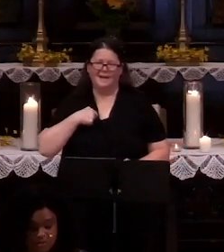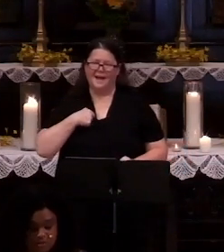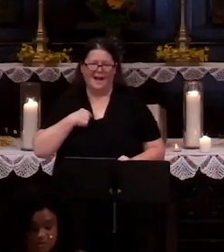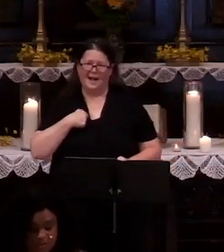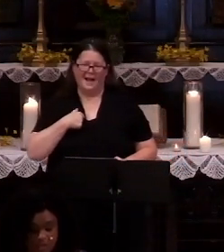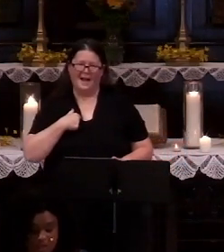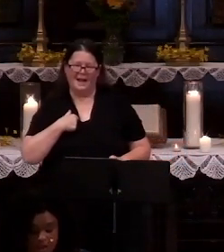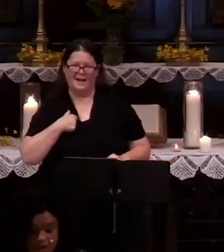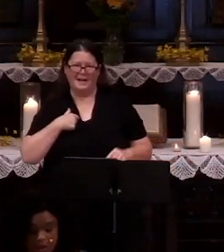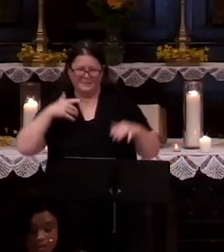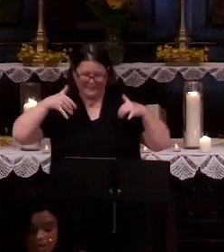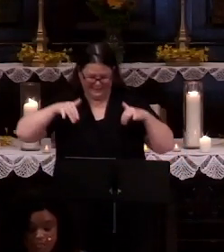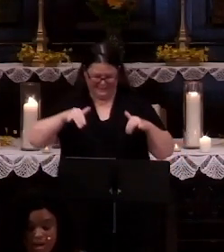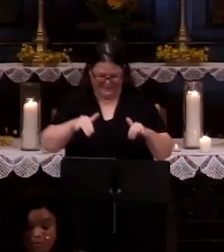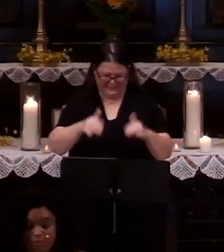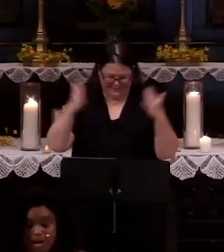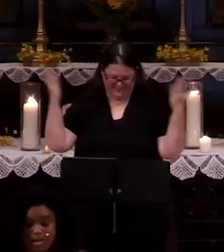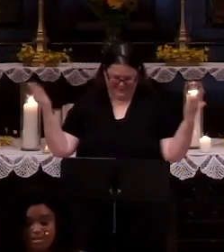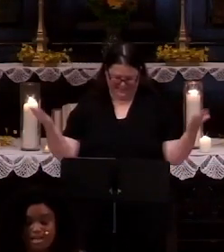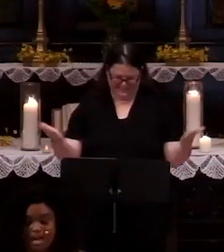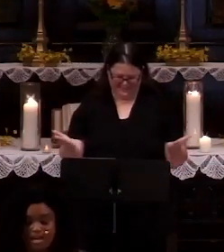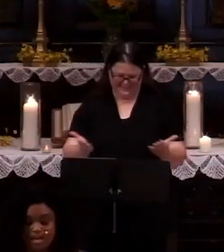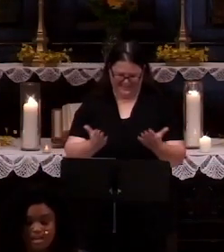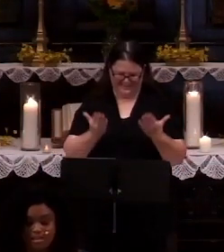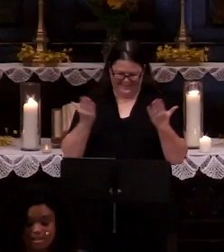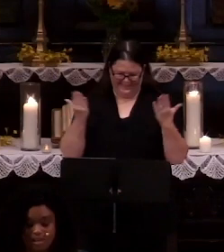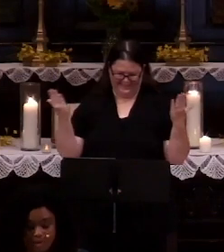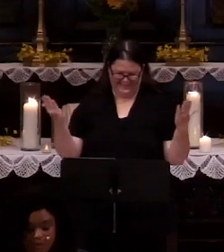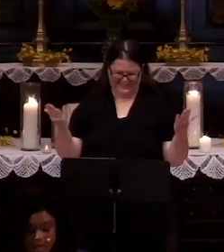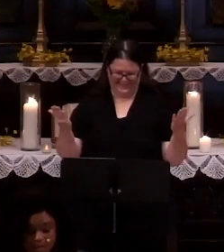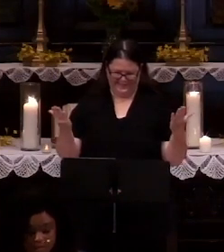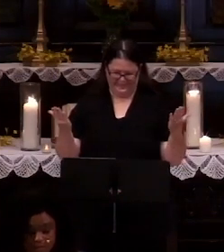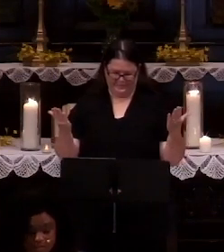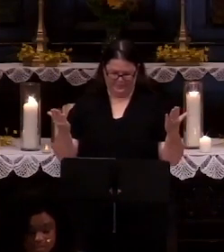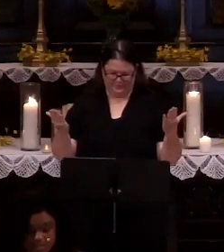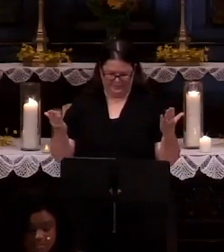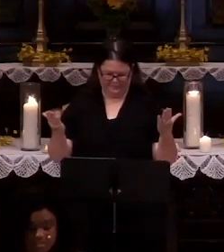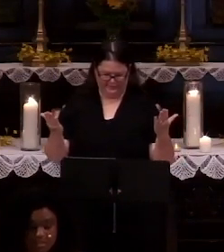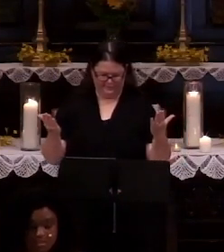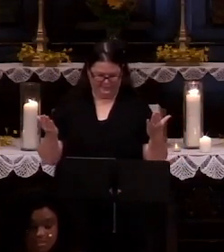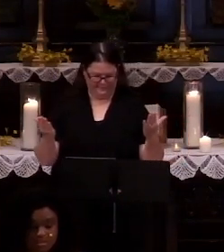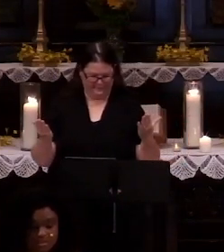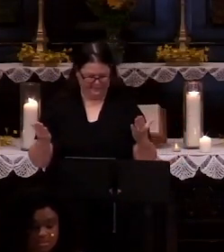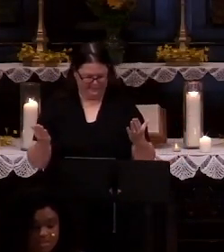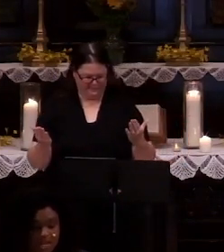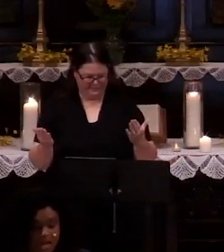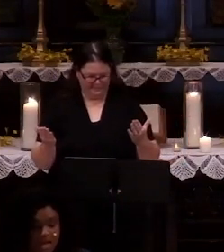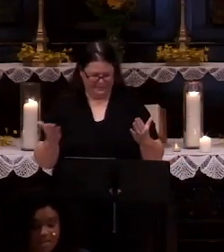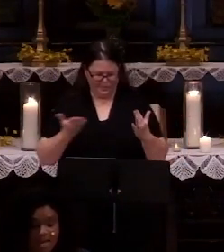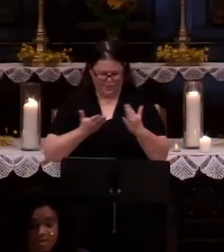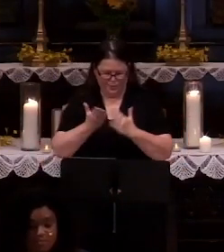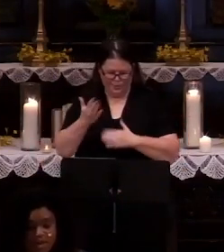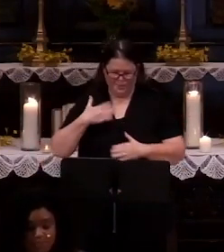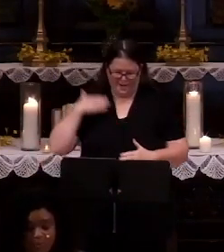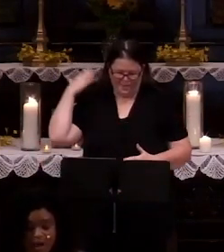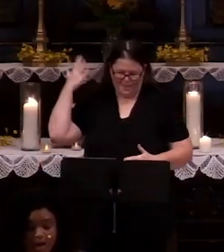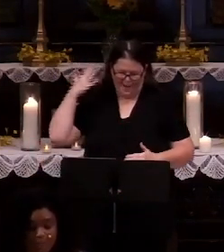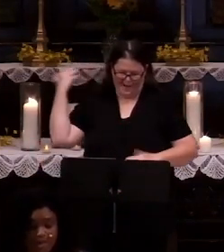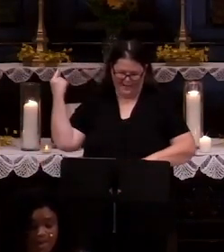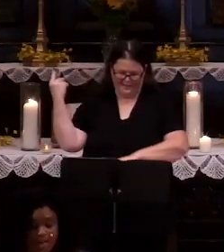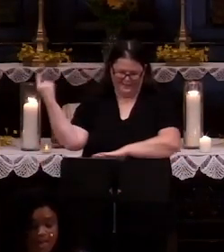you. All of my wild days, my existence, I kept